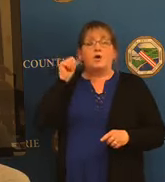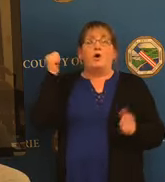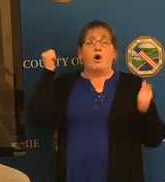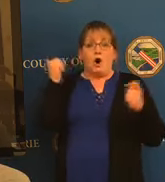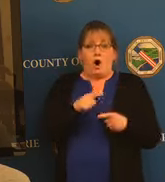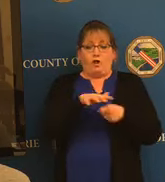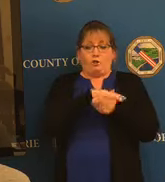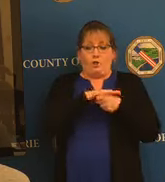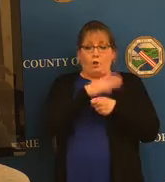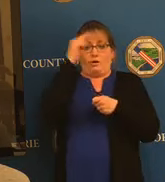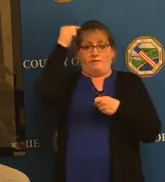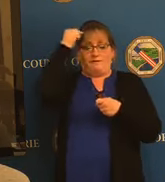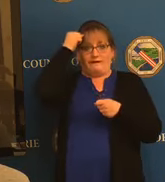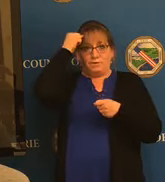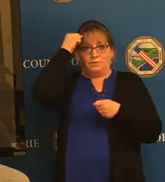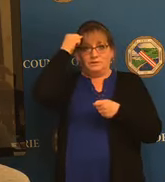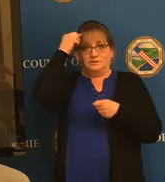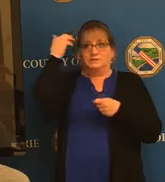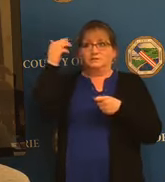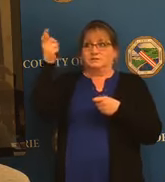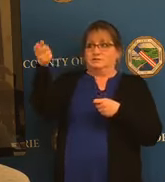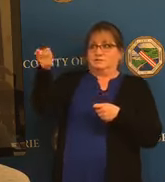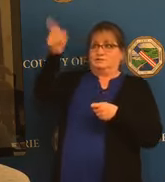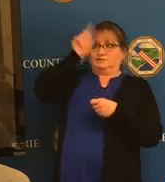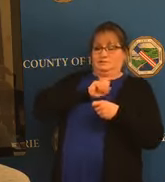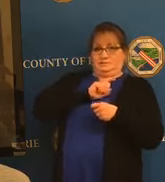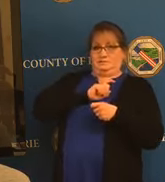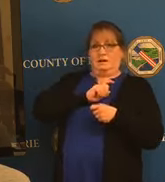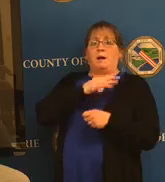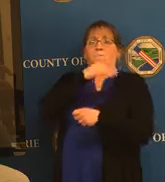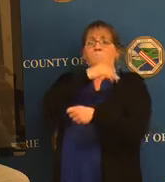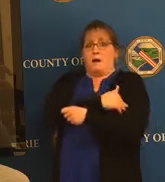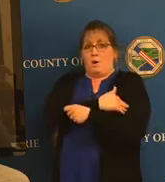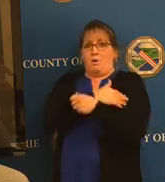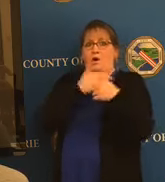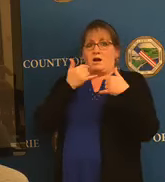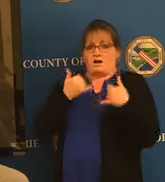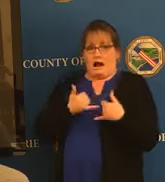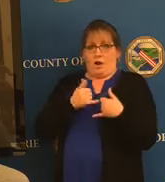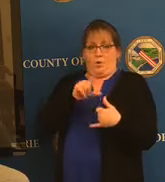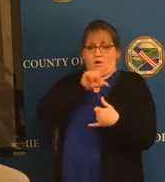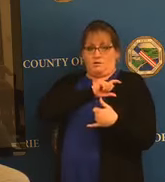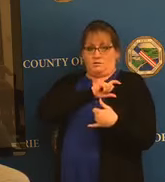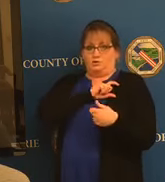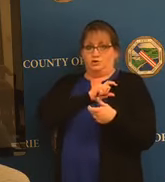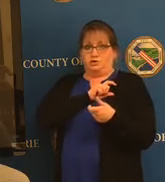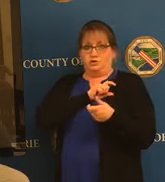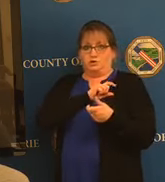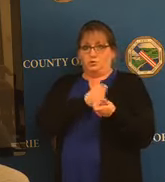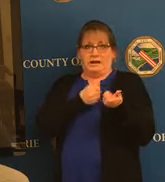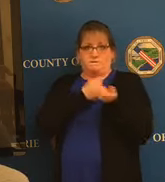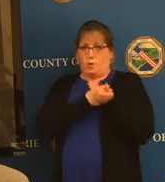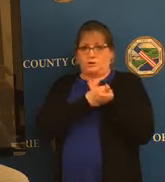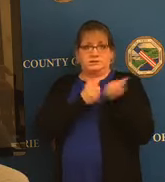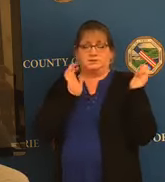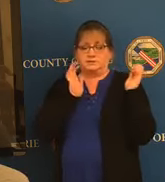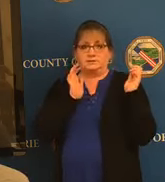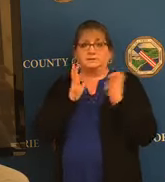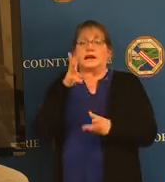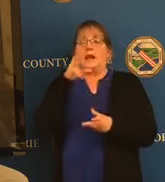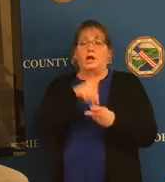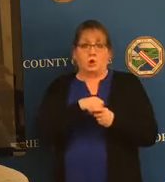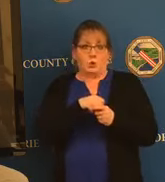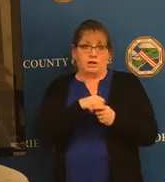local governments the power through their local law enforcement to enforce these, including